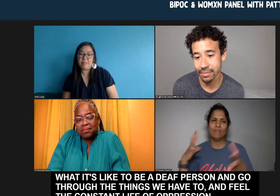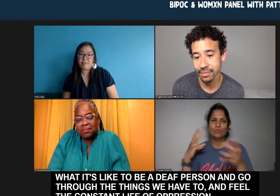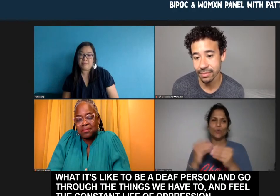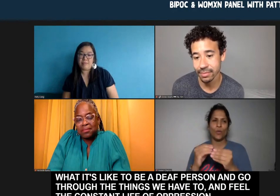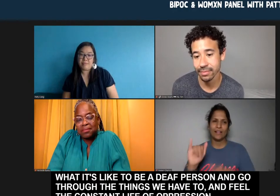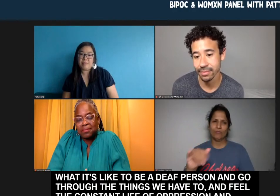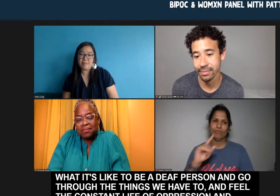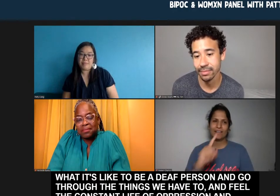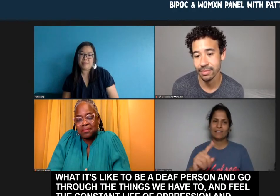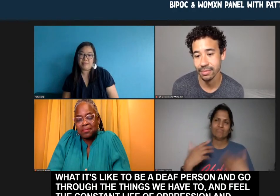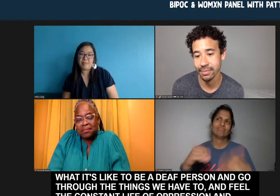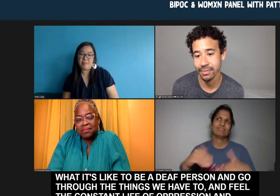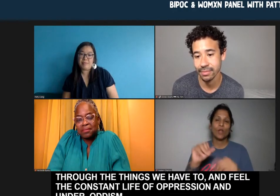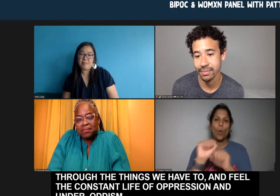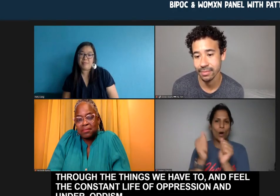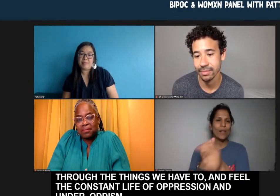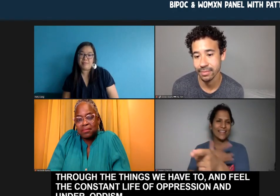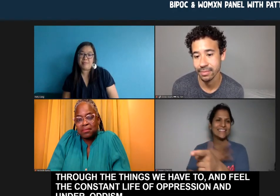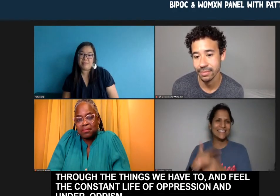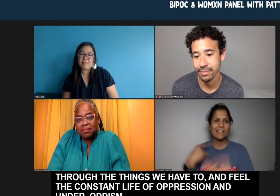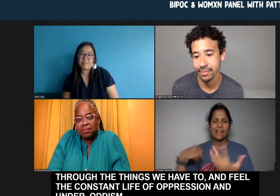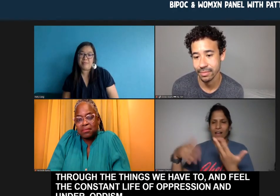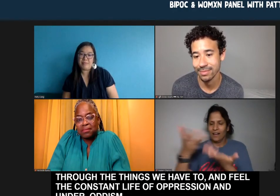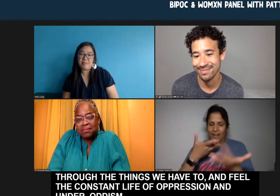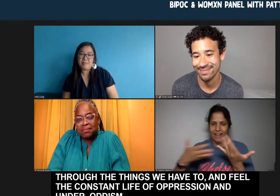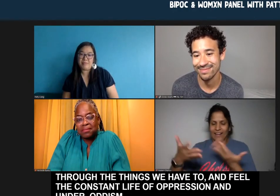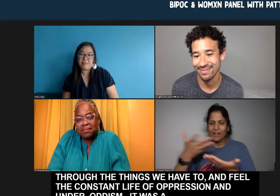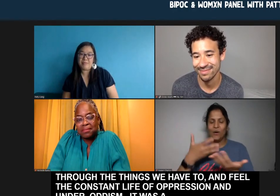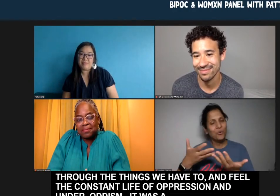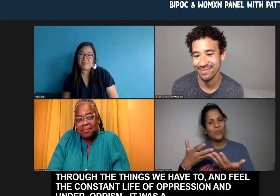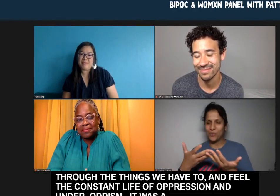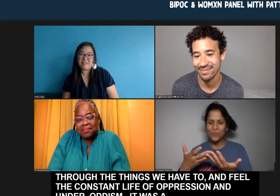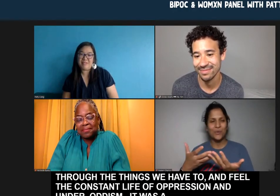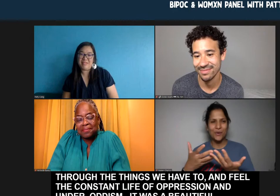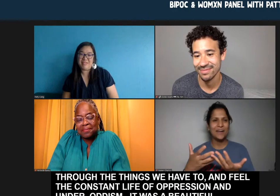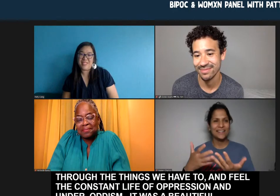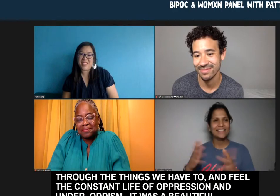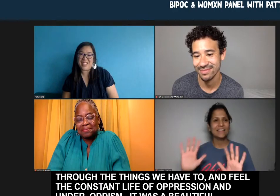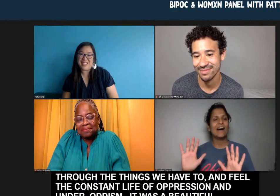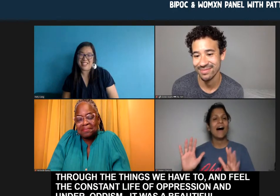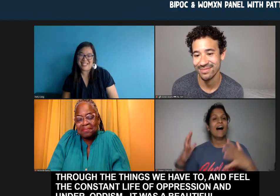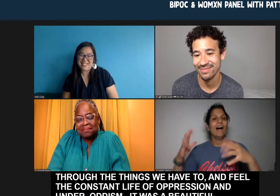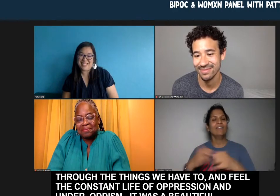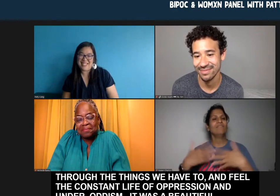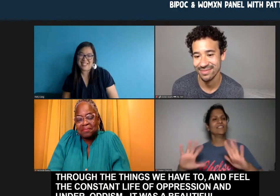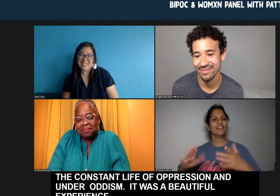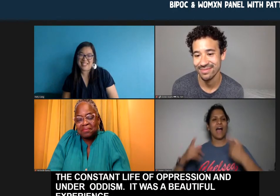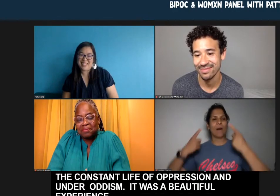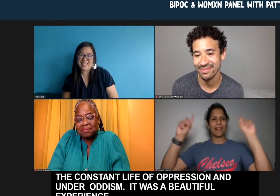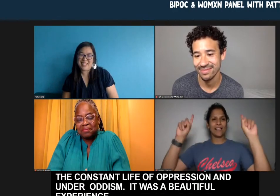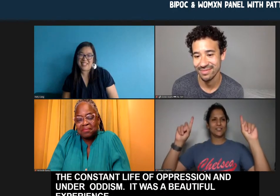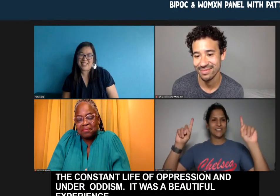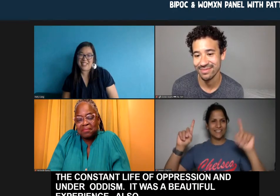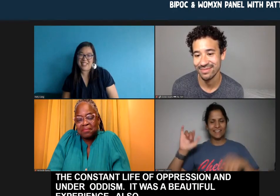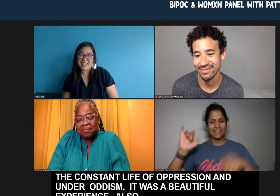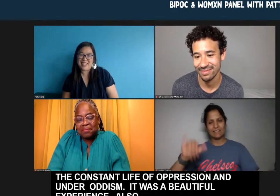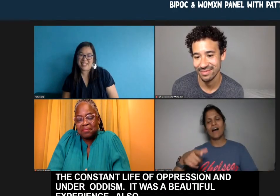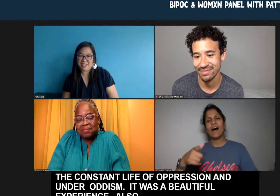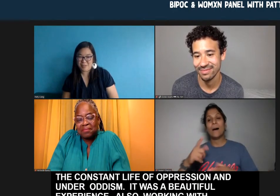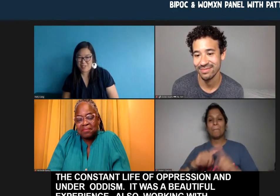it was a beautiful experience. And also working with Dickie too, there was a lot that had to